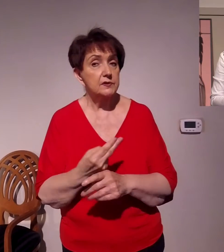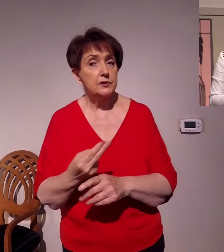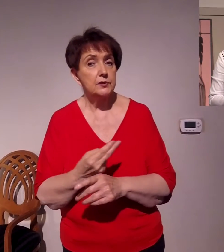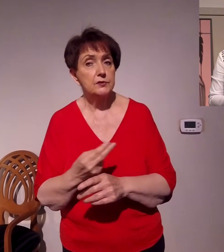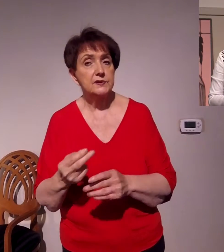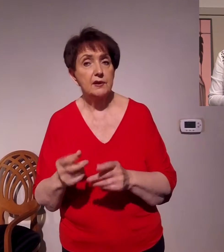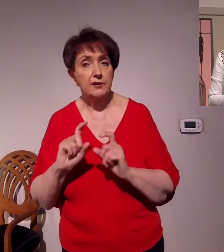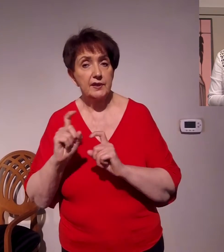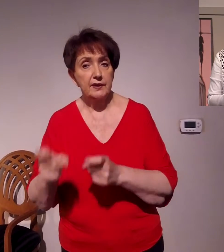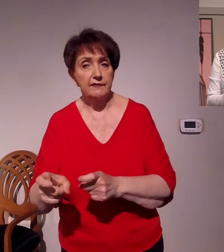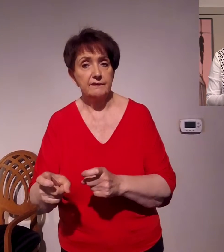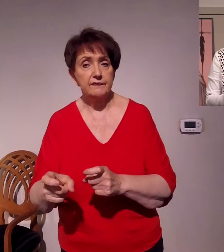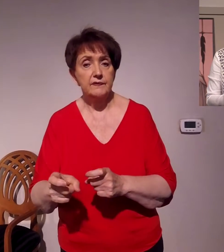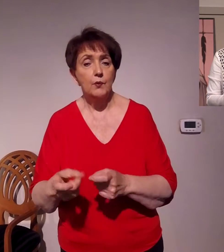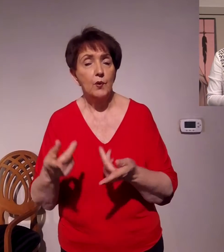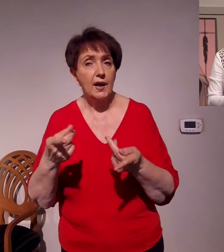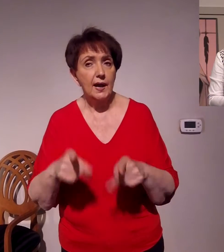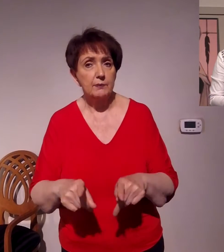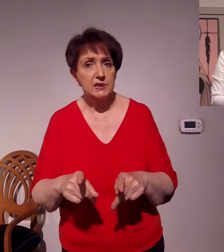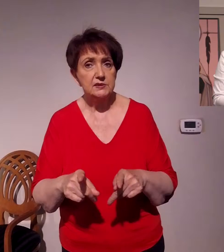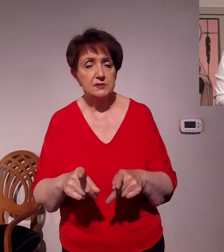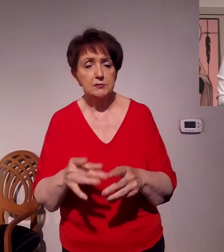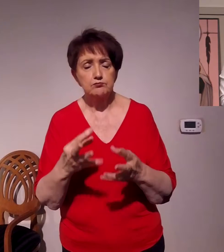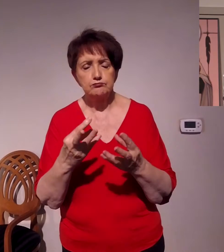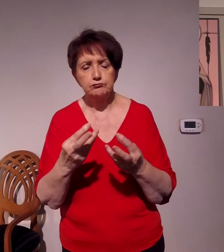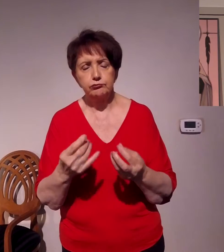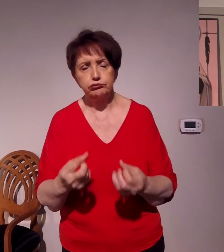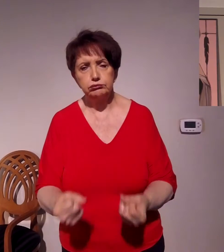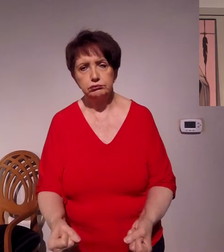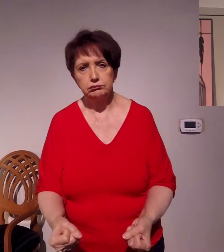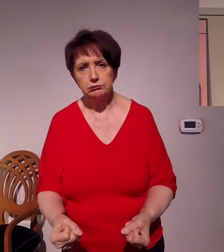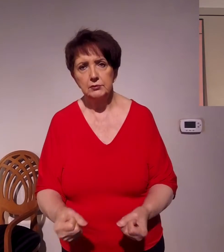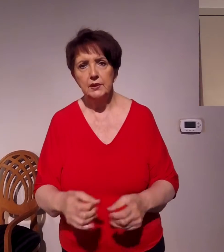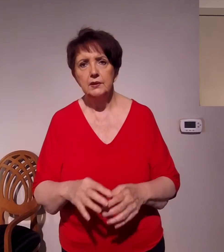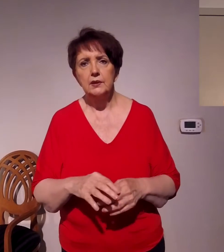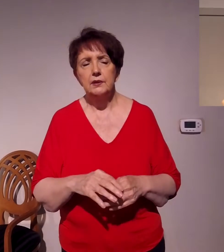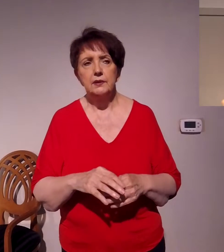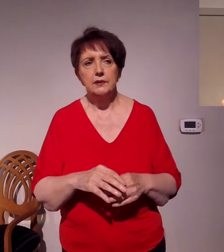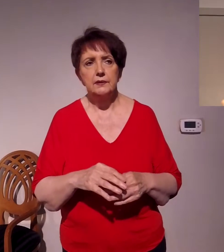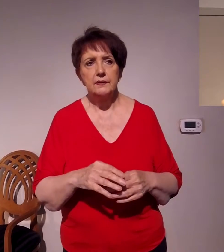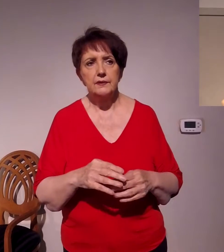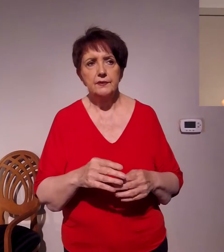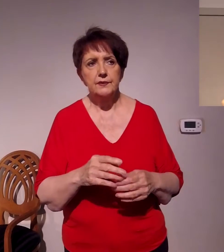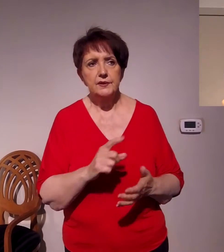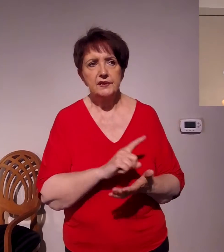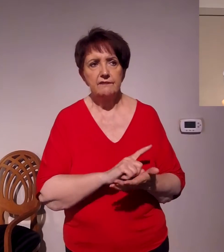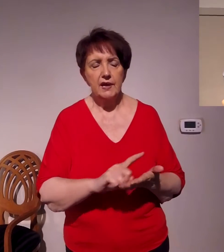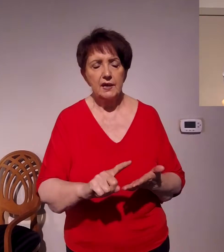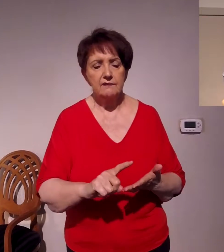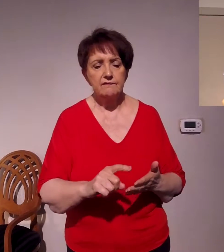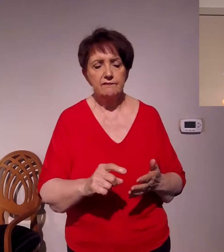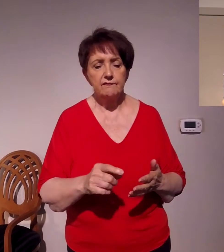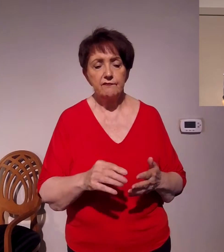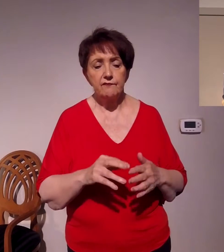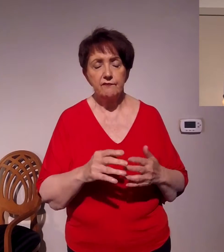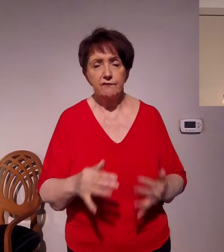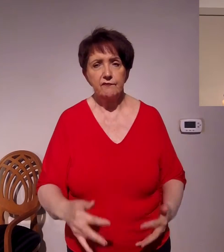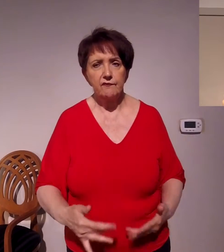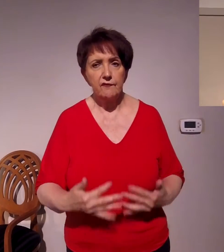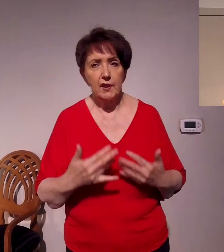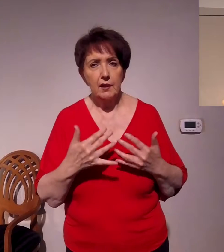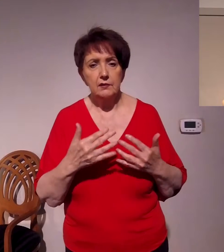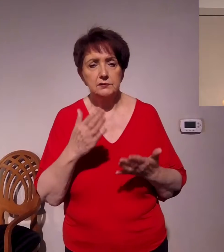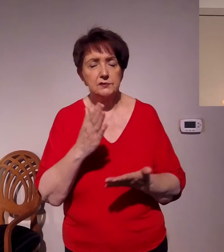gifts, they shrivel up. The divine flow is short-circuited. The one who gives for the joy of